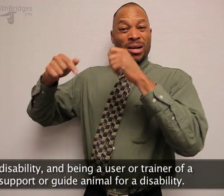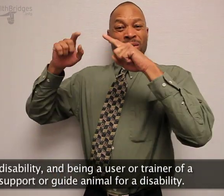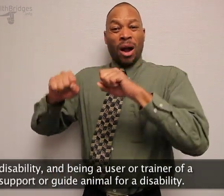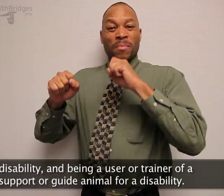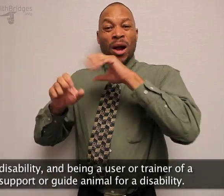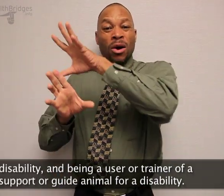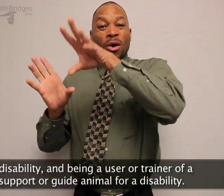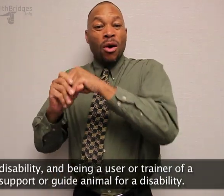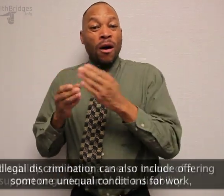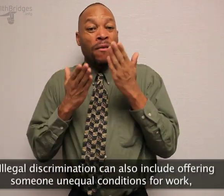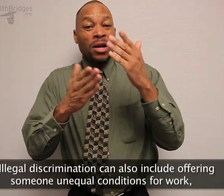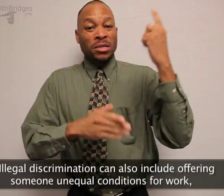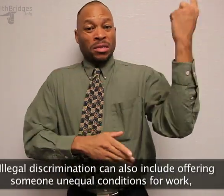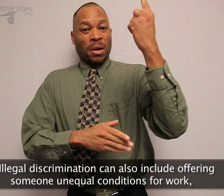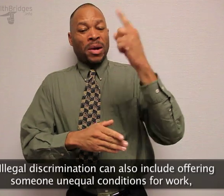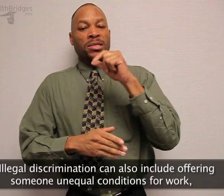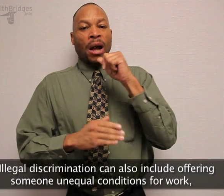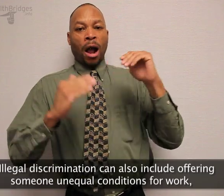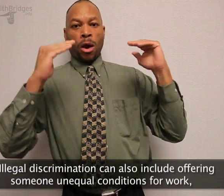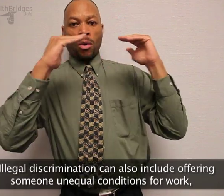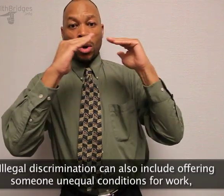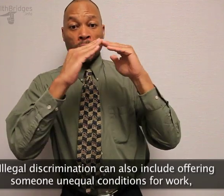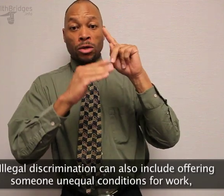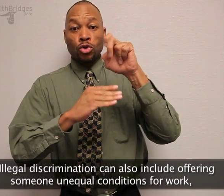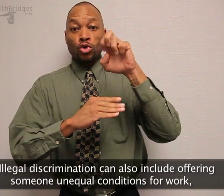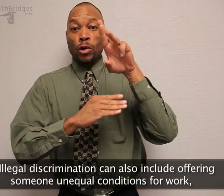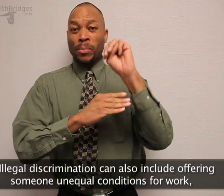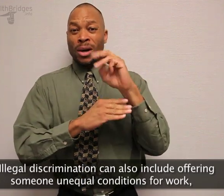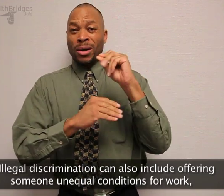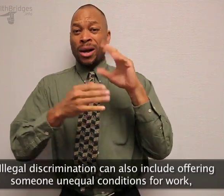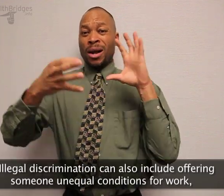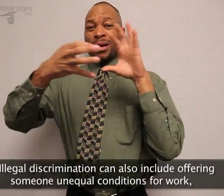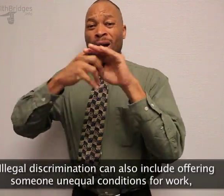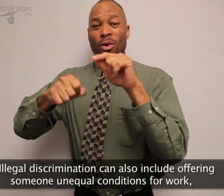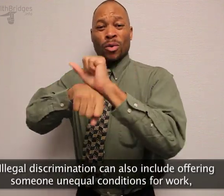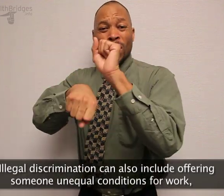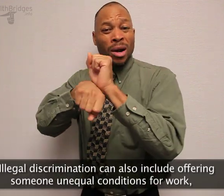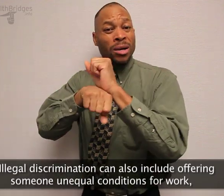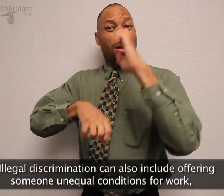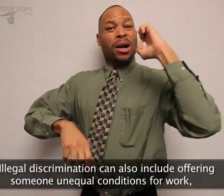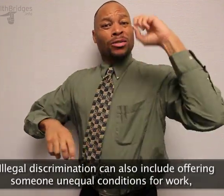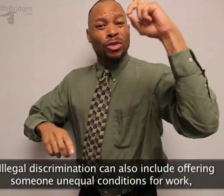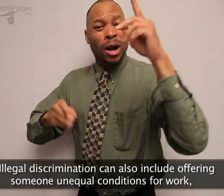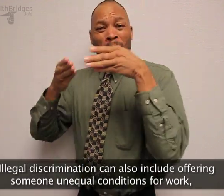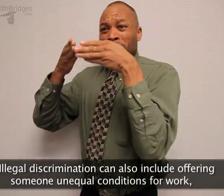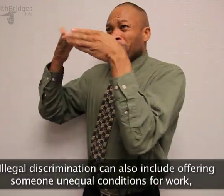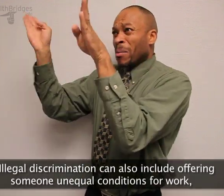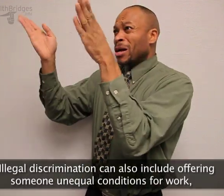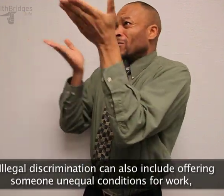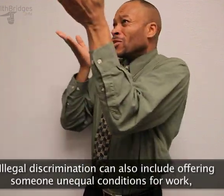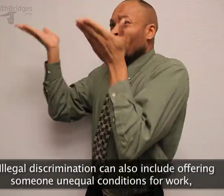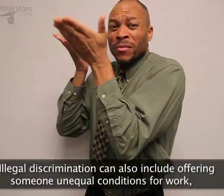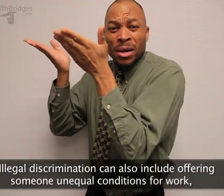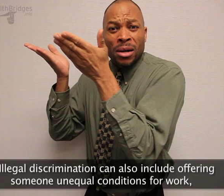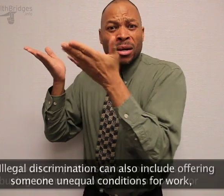a disability. Illegal discrimination can also include offering someone unequal conditions for work,